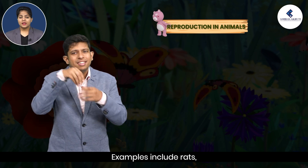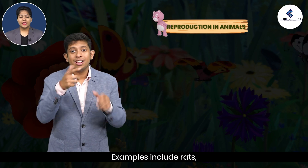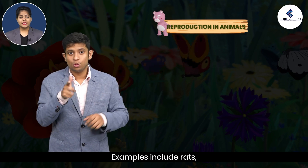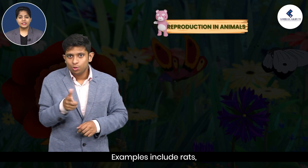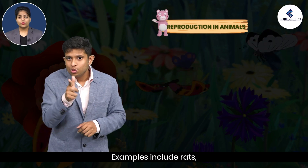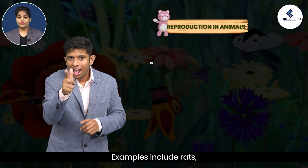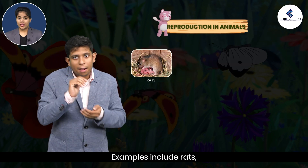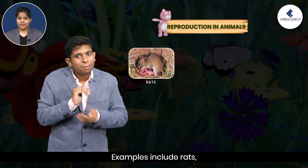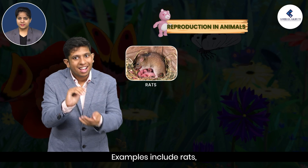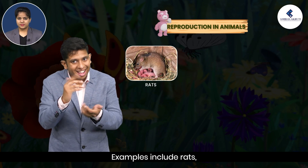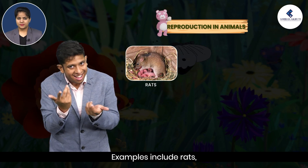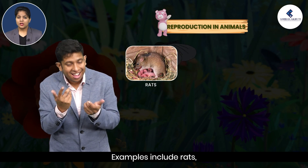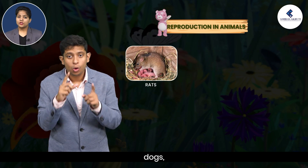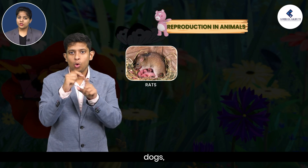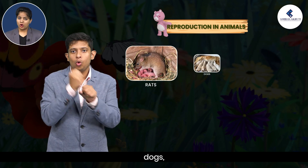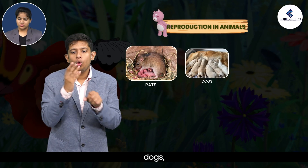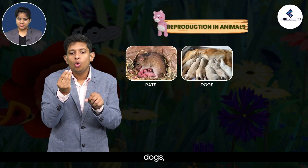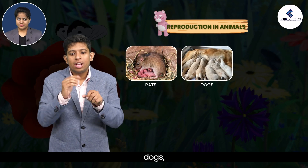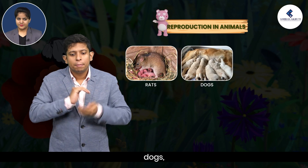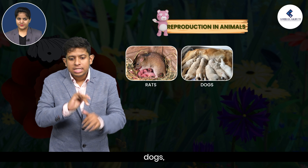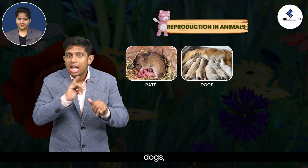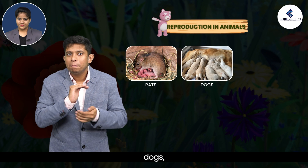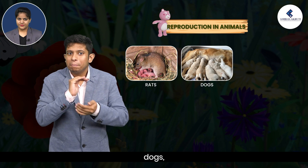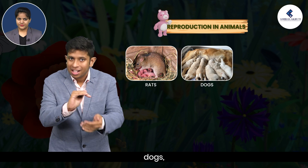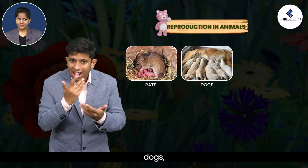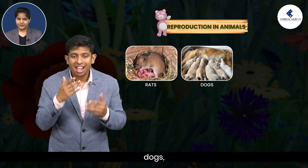Examples include rats, dogs,